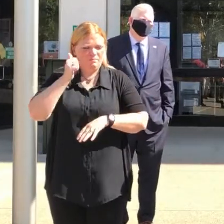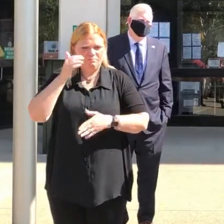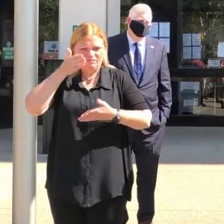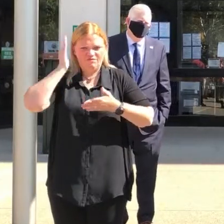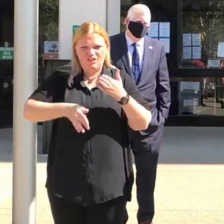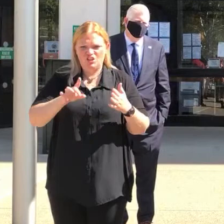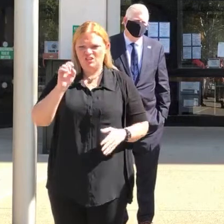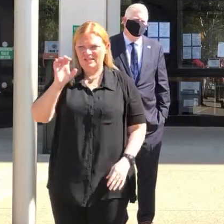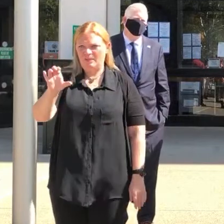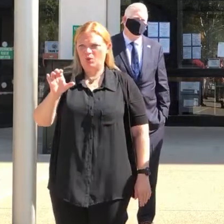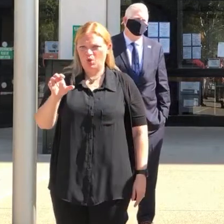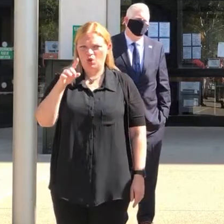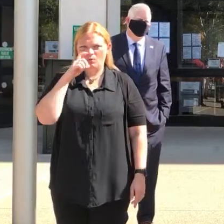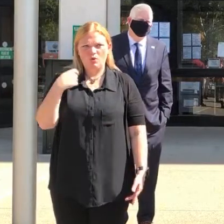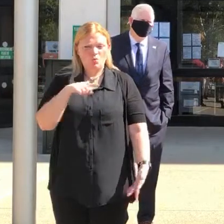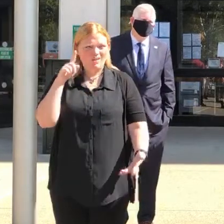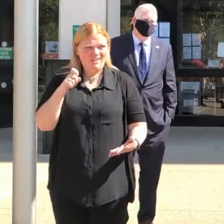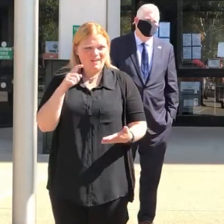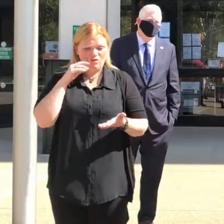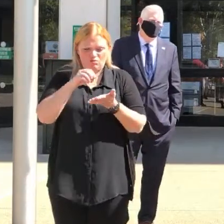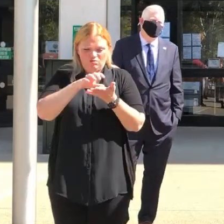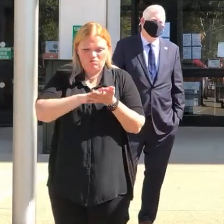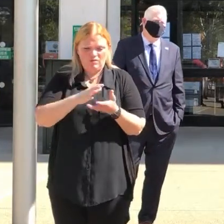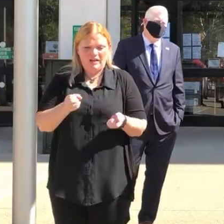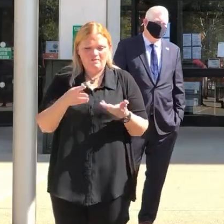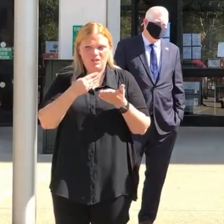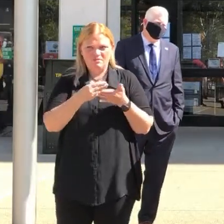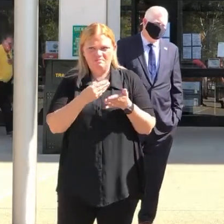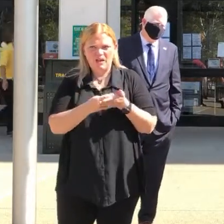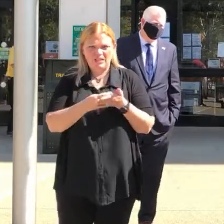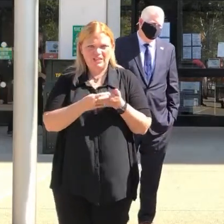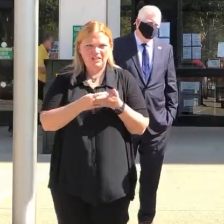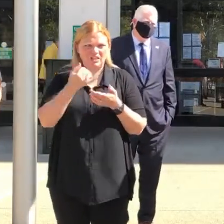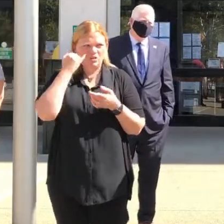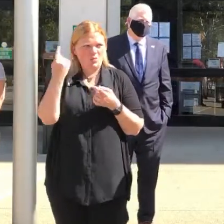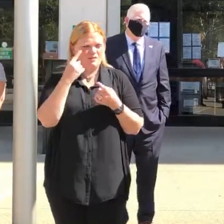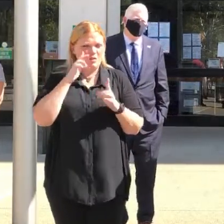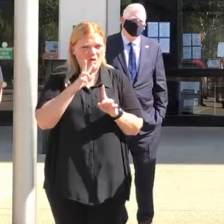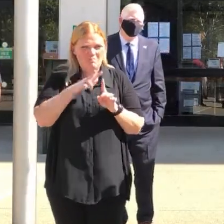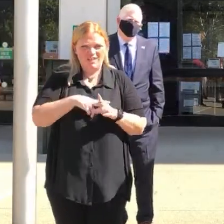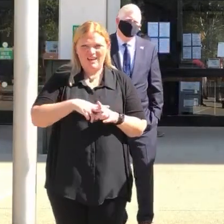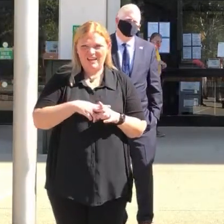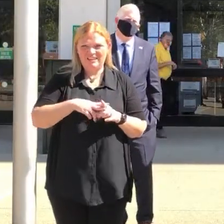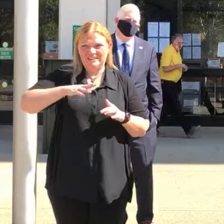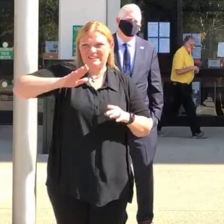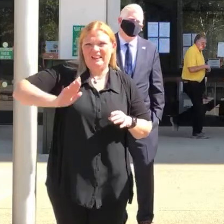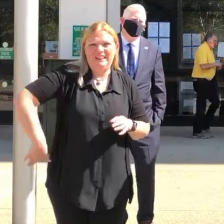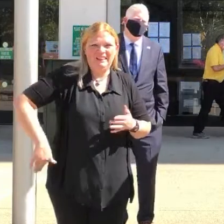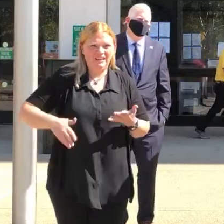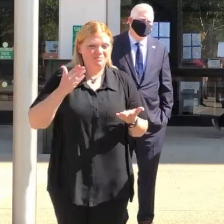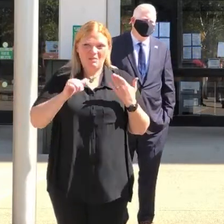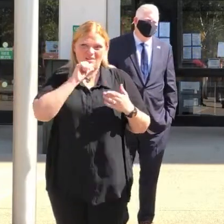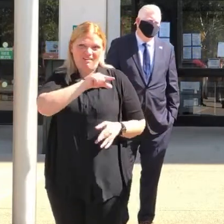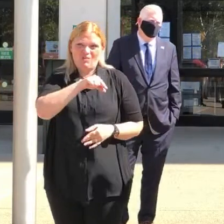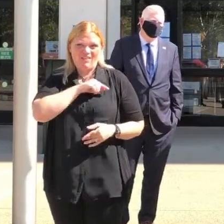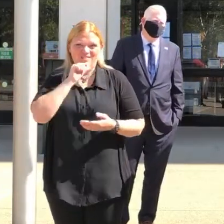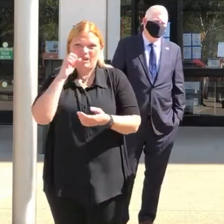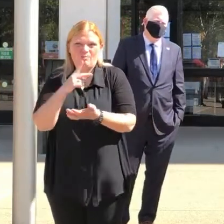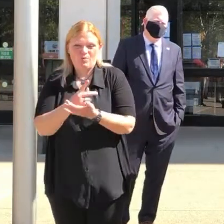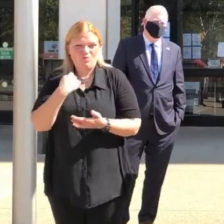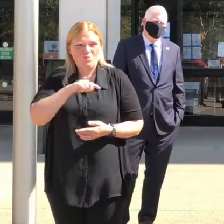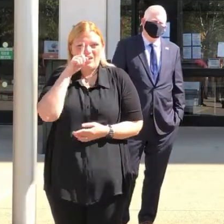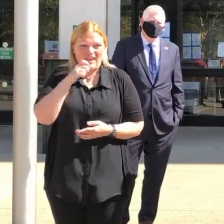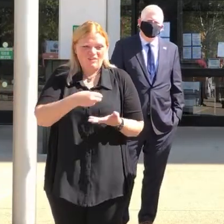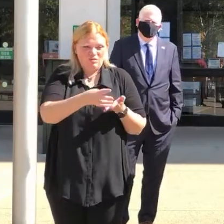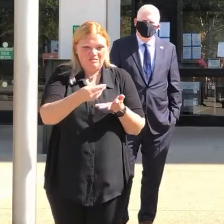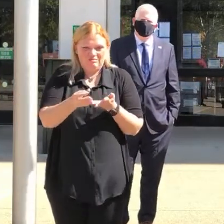December because we have to account for how much money that goes out. So if somebody applies very late, they may not qualify, they may not get it because we have to spend